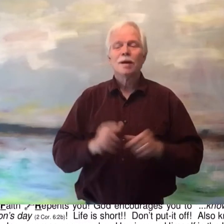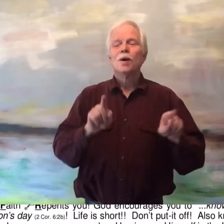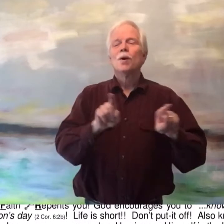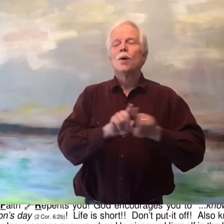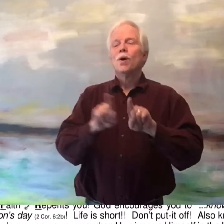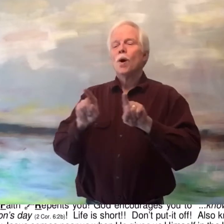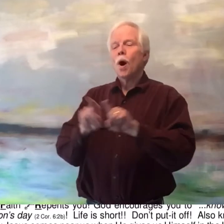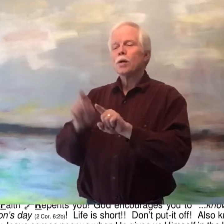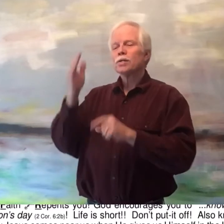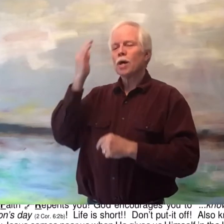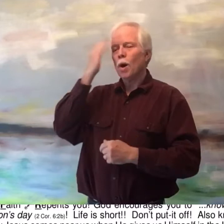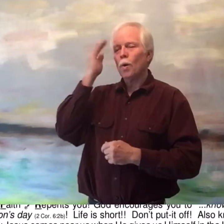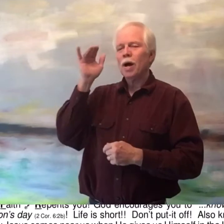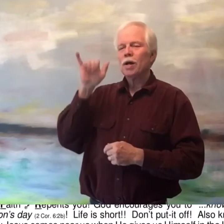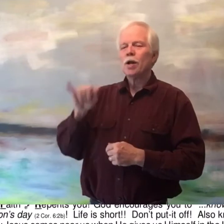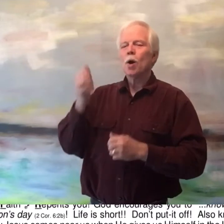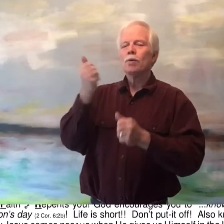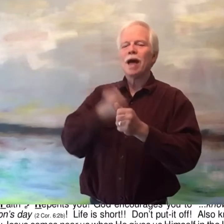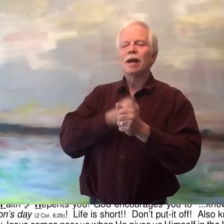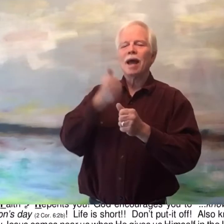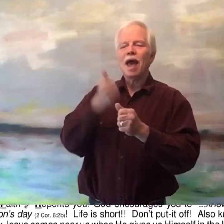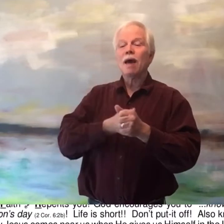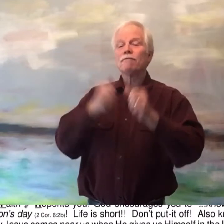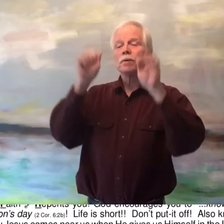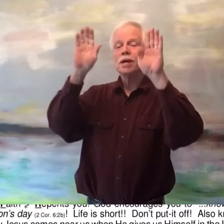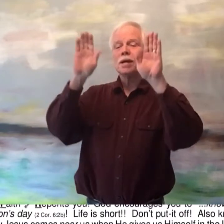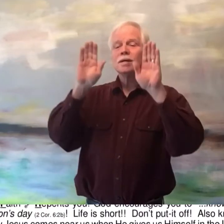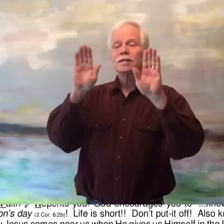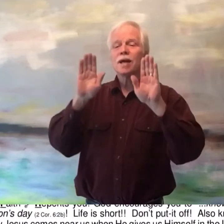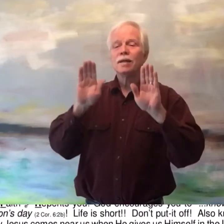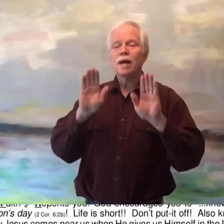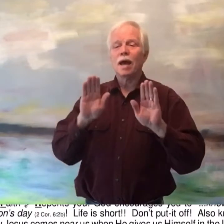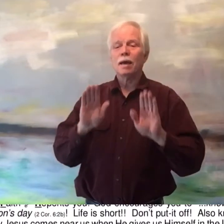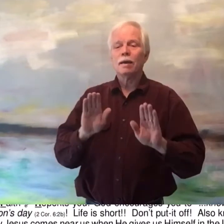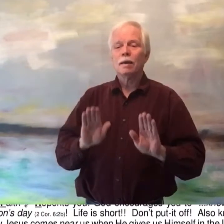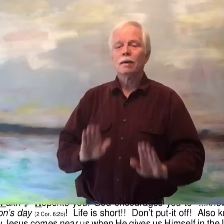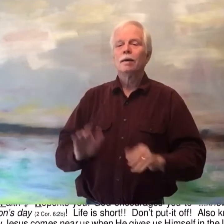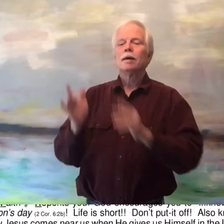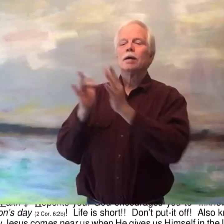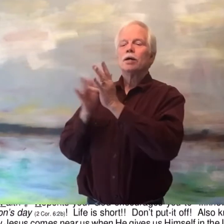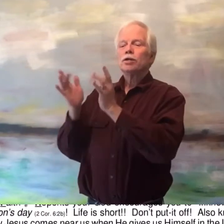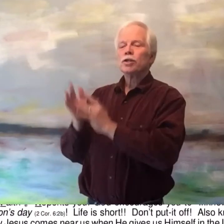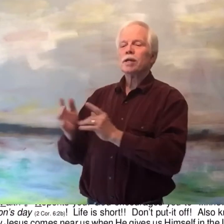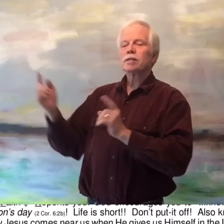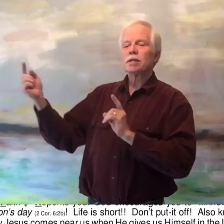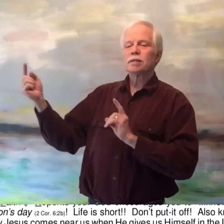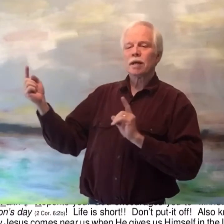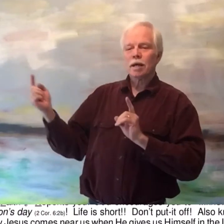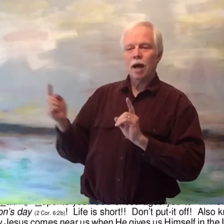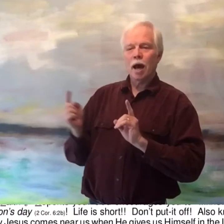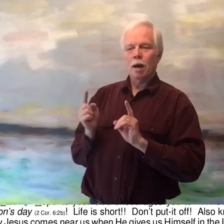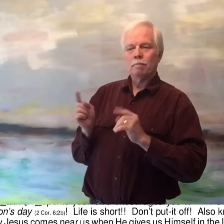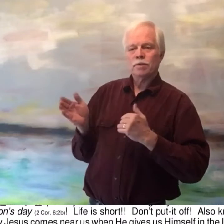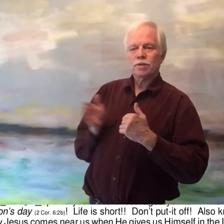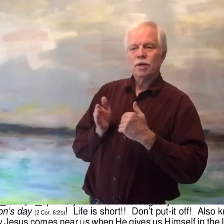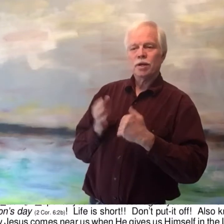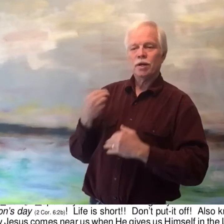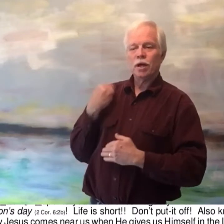Also, know that every Sunday, Jesus comes near